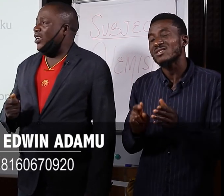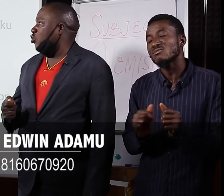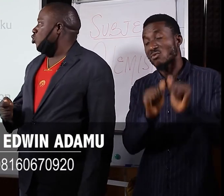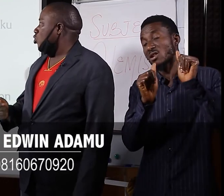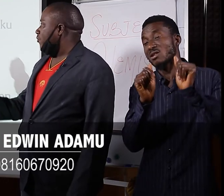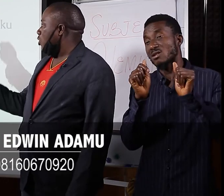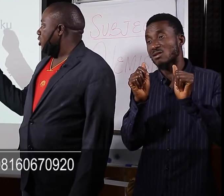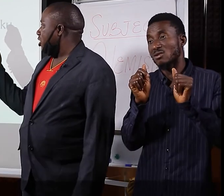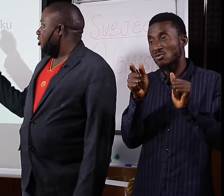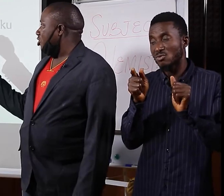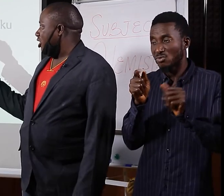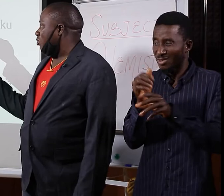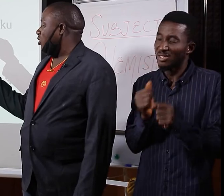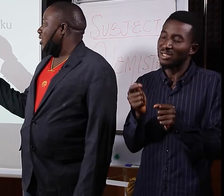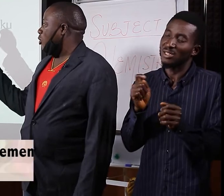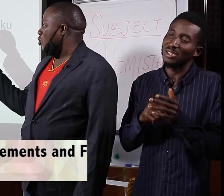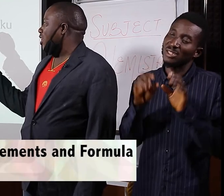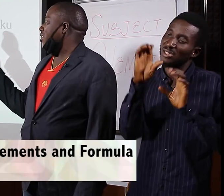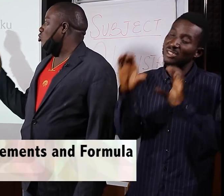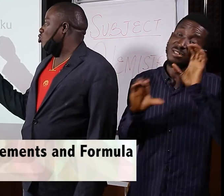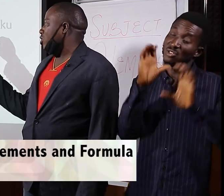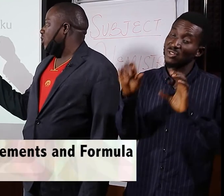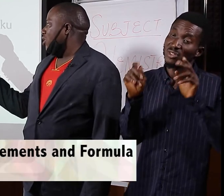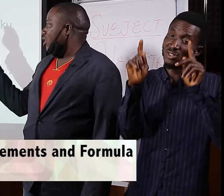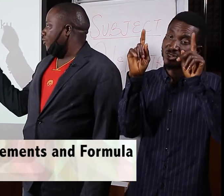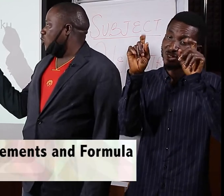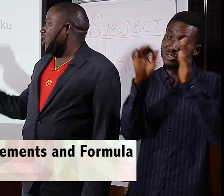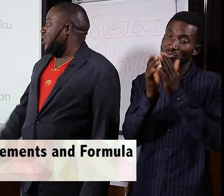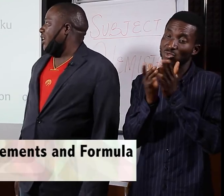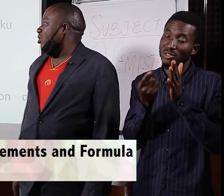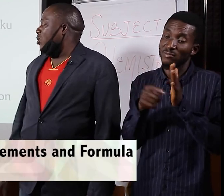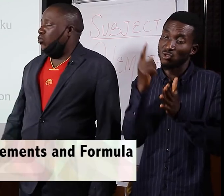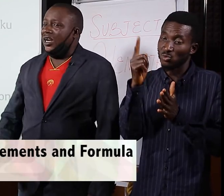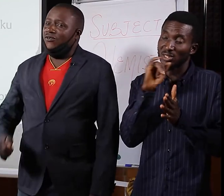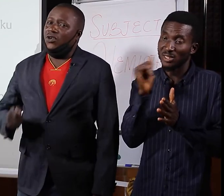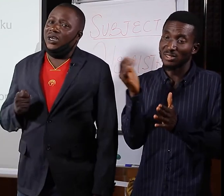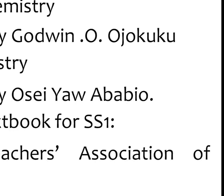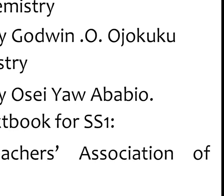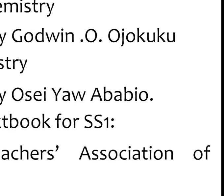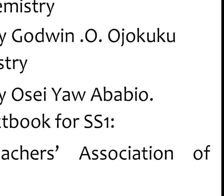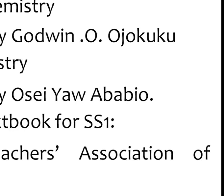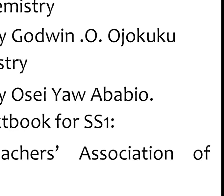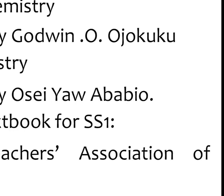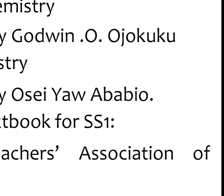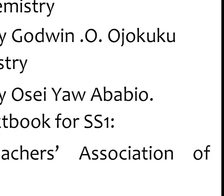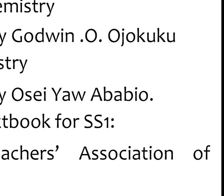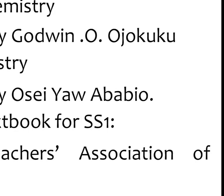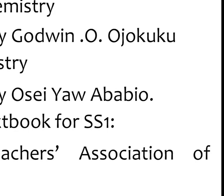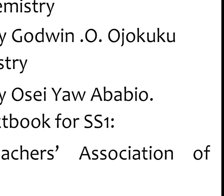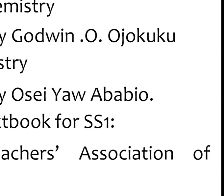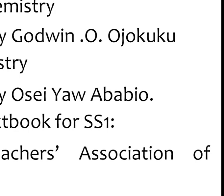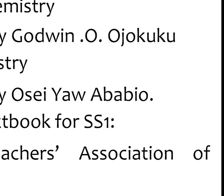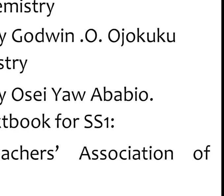always refer you to the following chemistry textbook that we know that they are good. The first one there, we have Understanding Chemistry